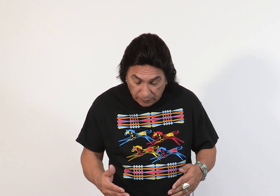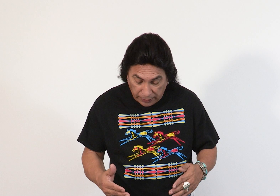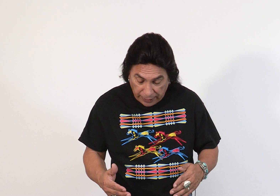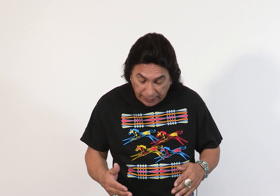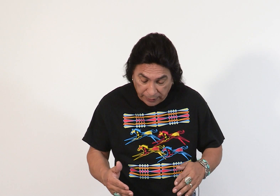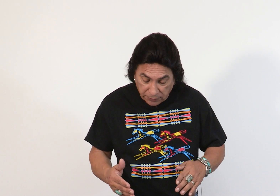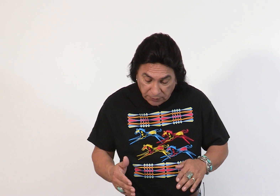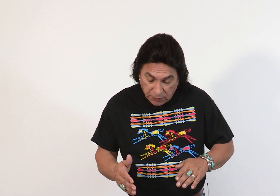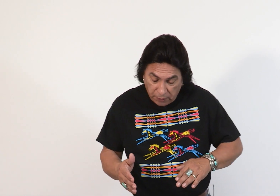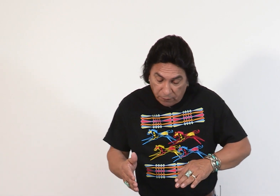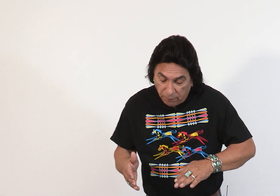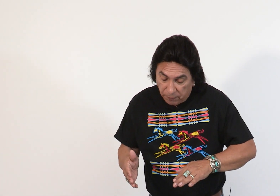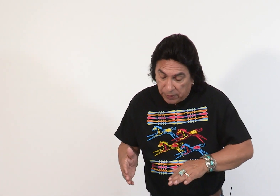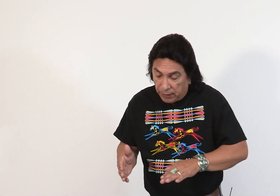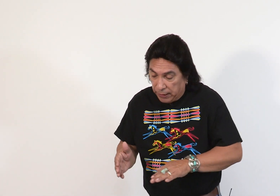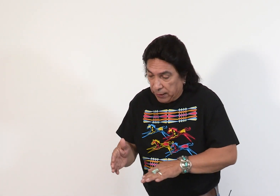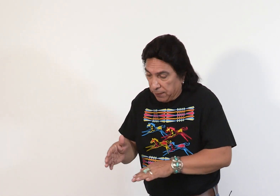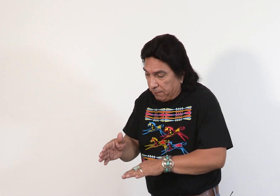the hands and stuff,